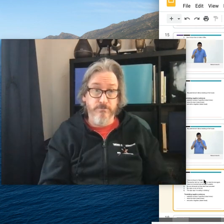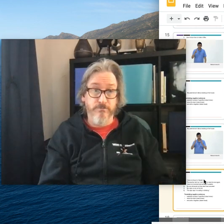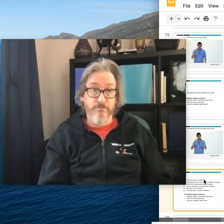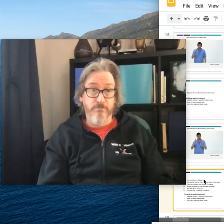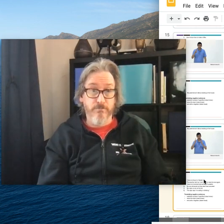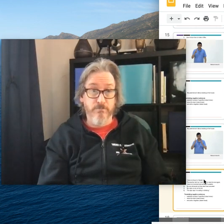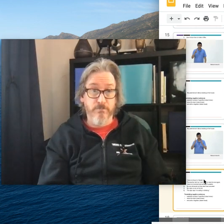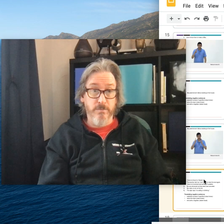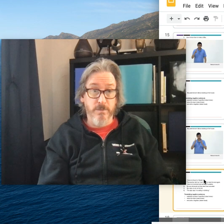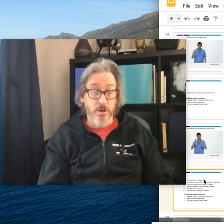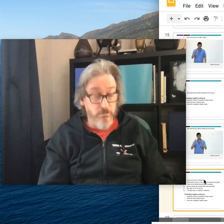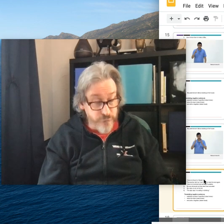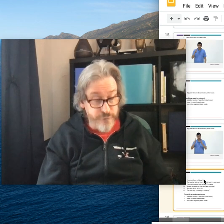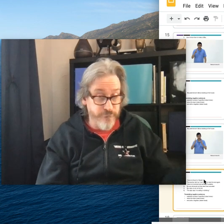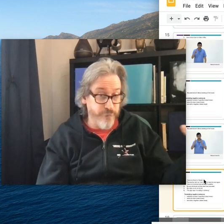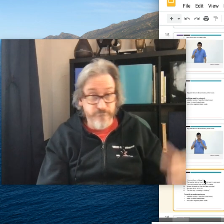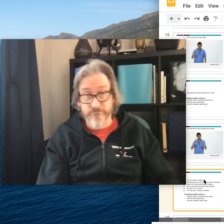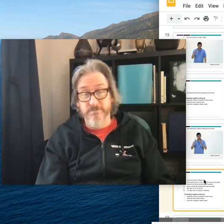touch.